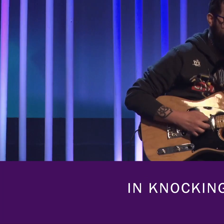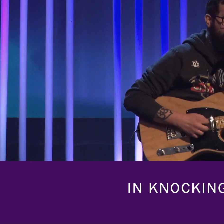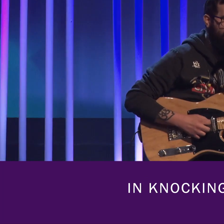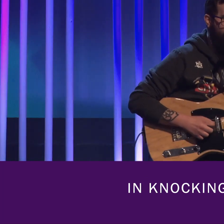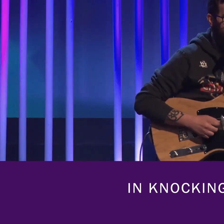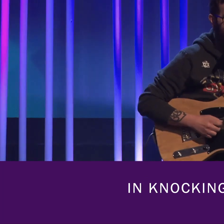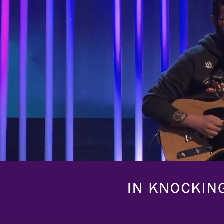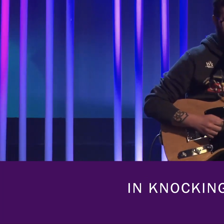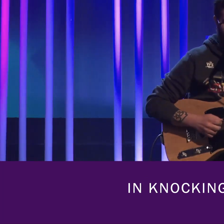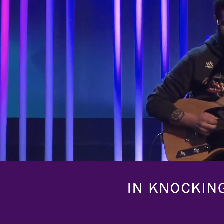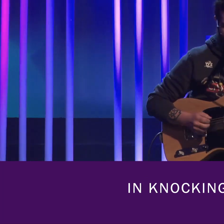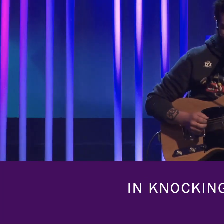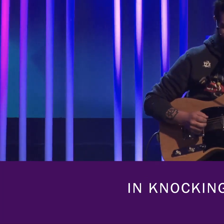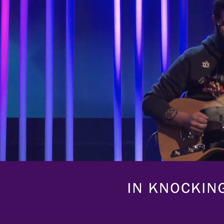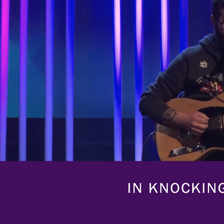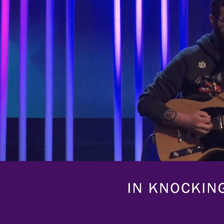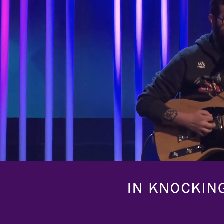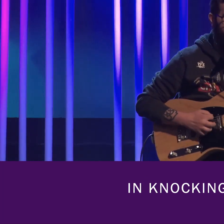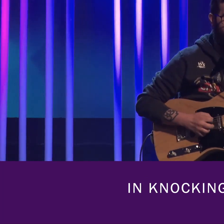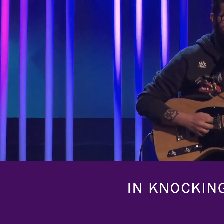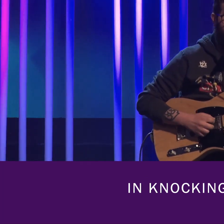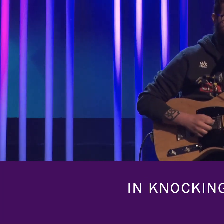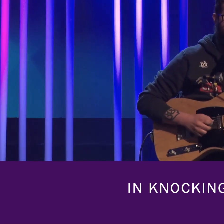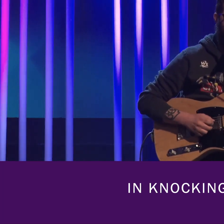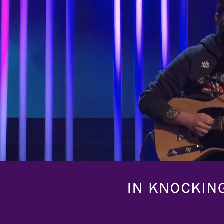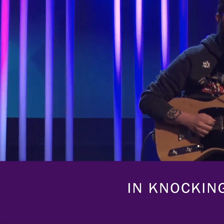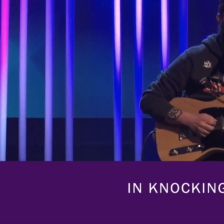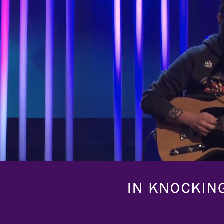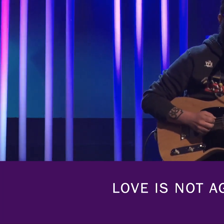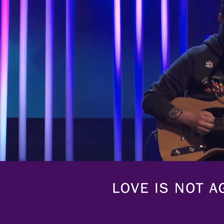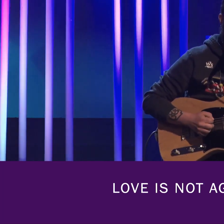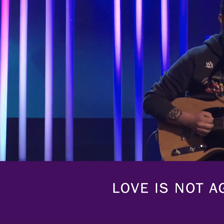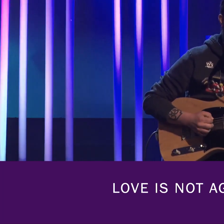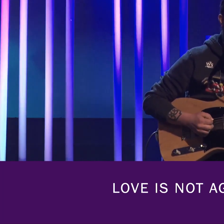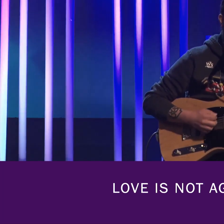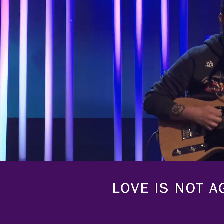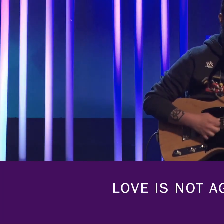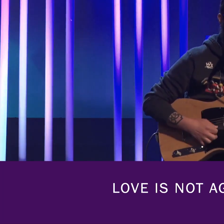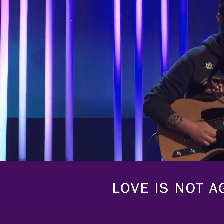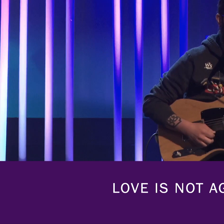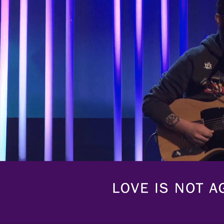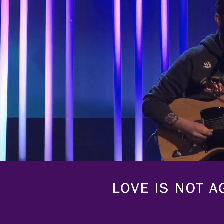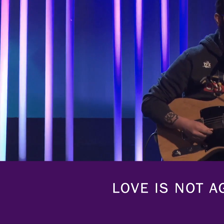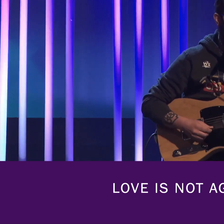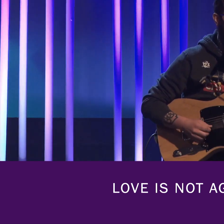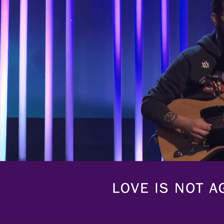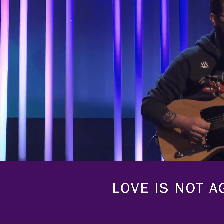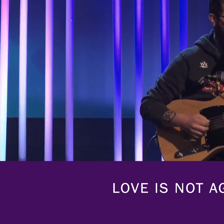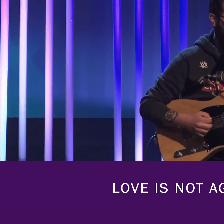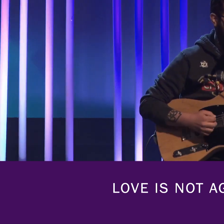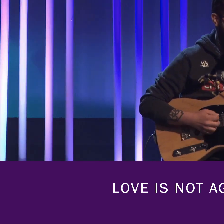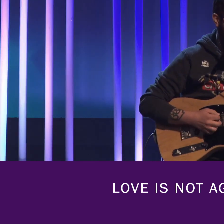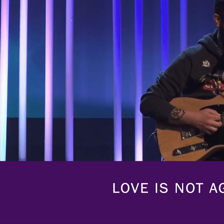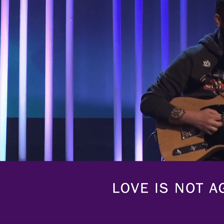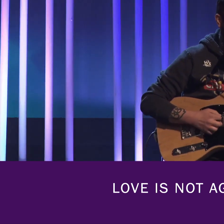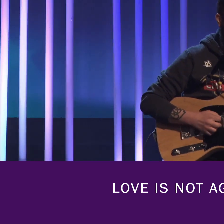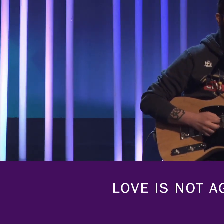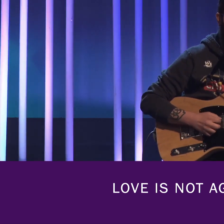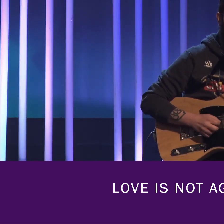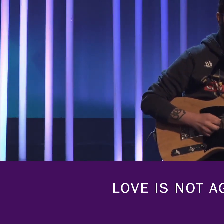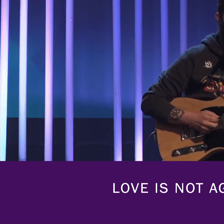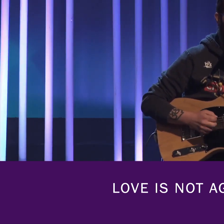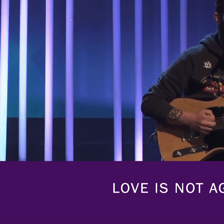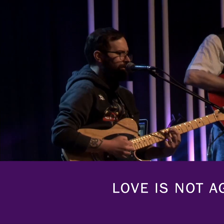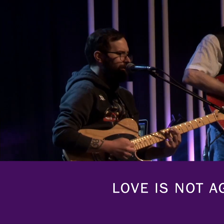and knocking them down, because love is